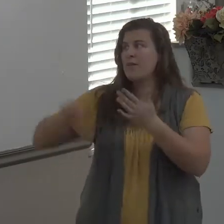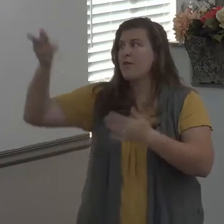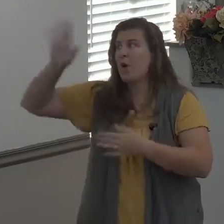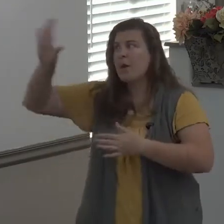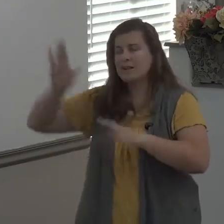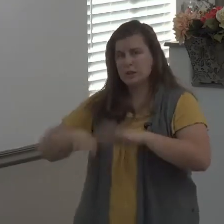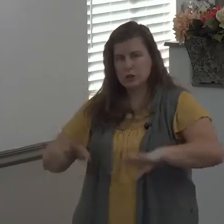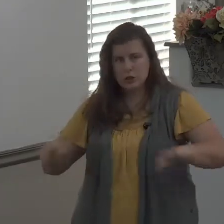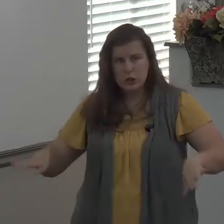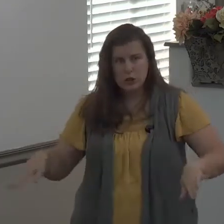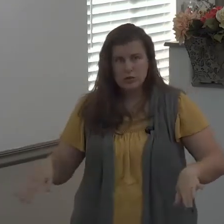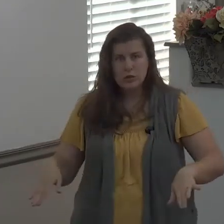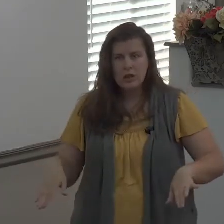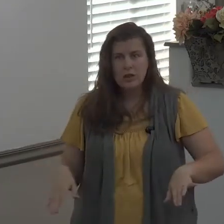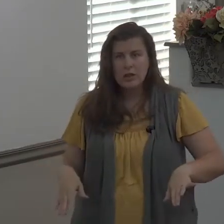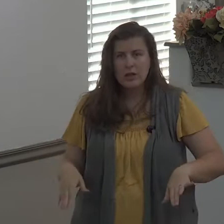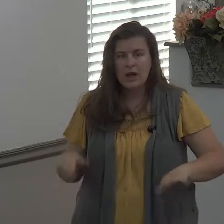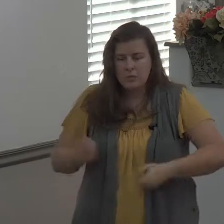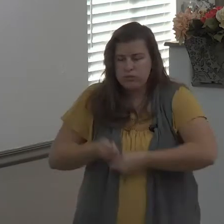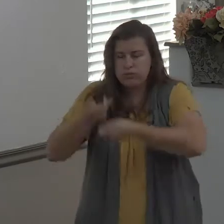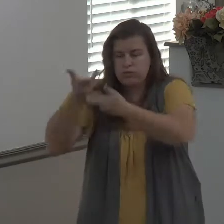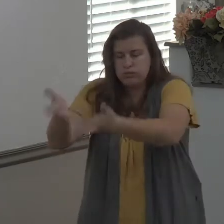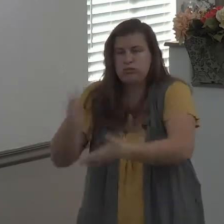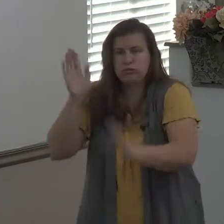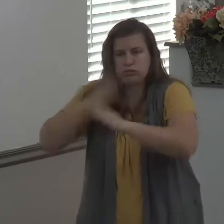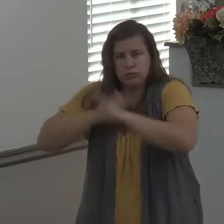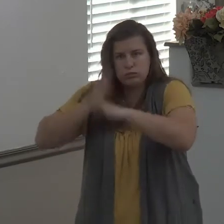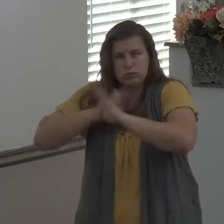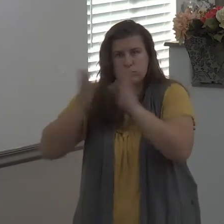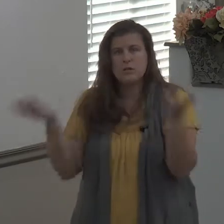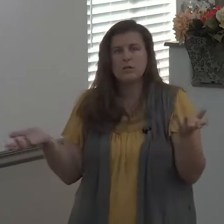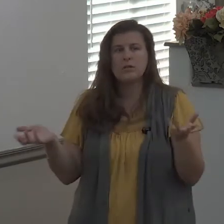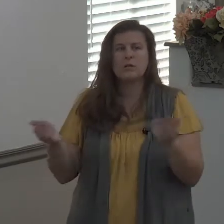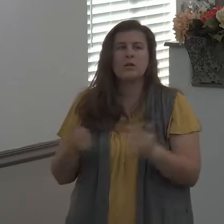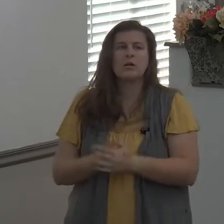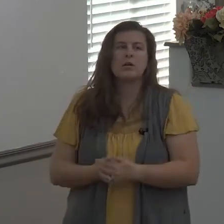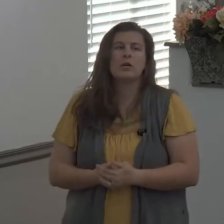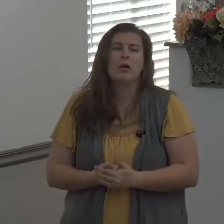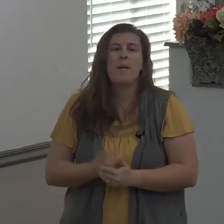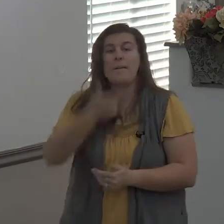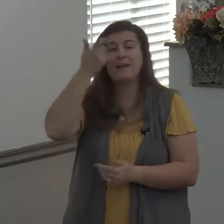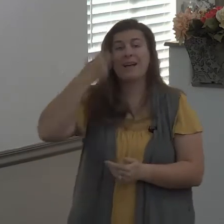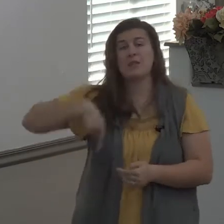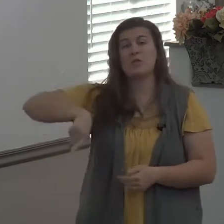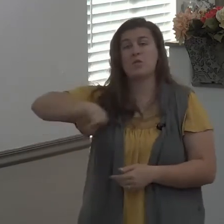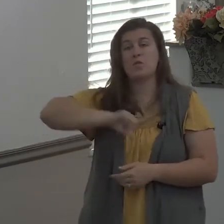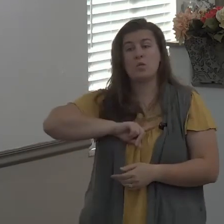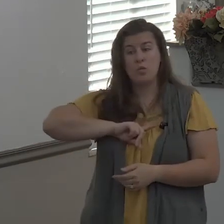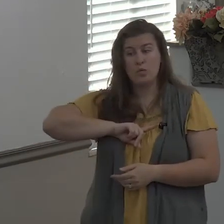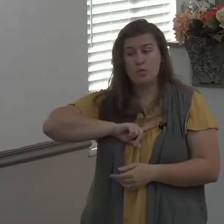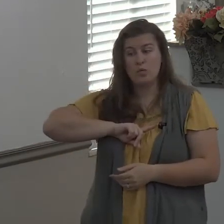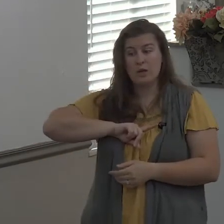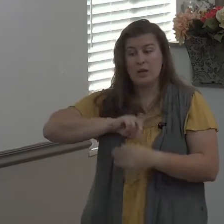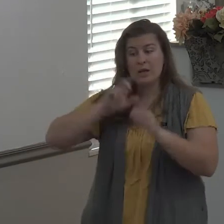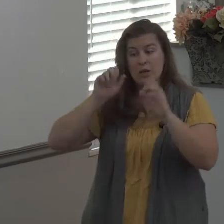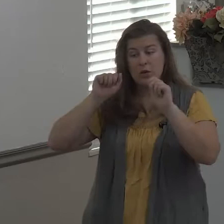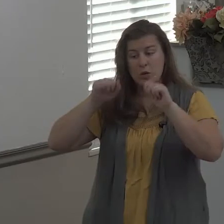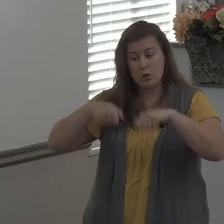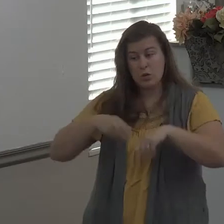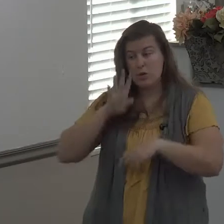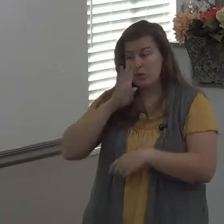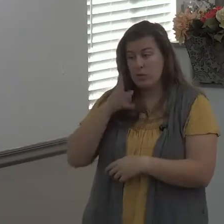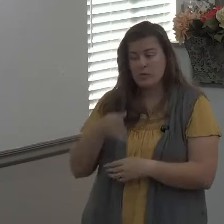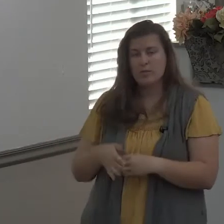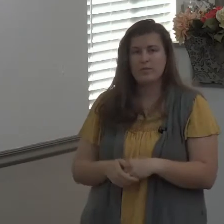about pulling some of God's children out and throwing them away and throwing them into the fire. Not hell, but just not growing in the Lord and